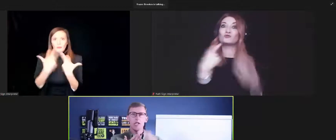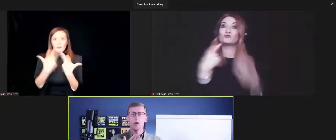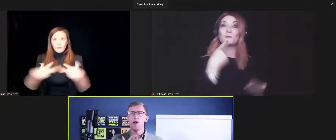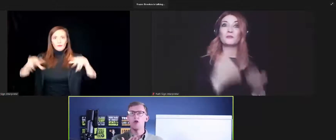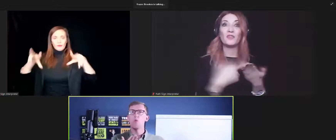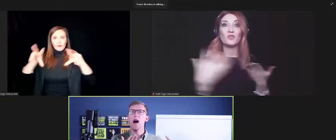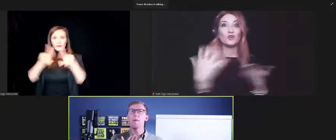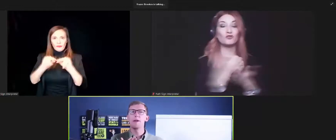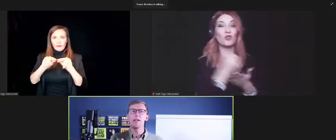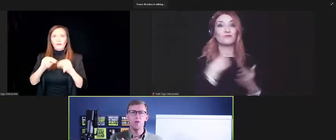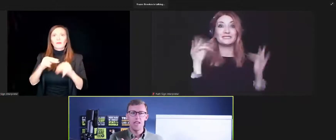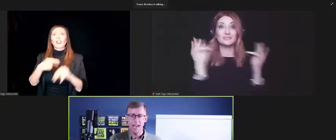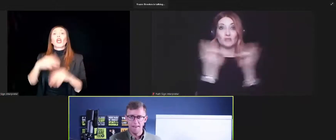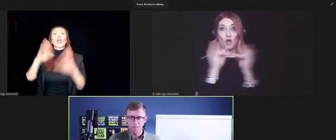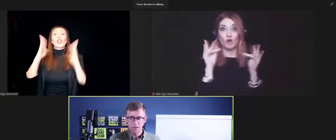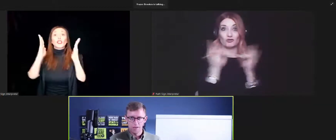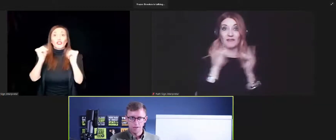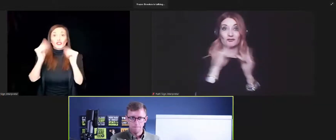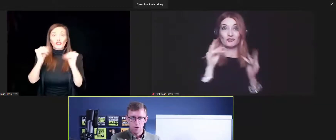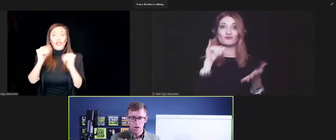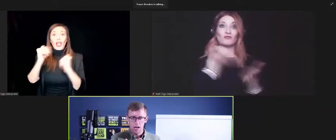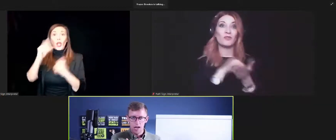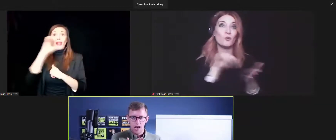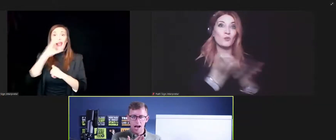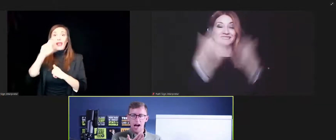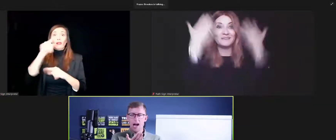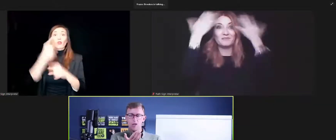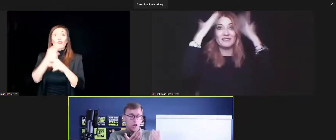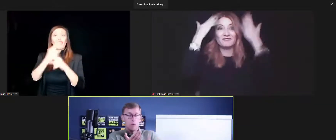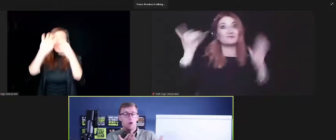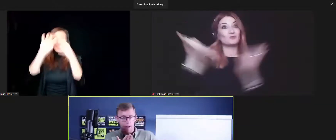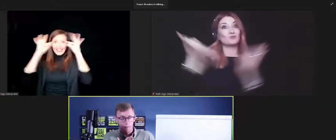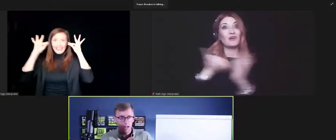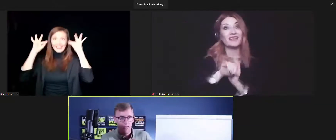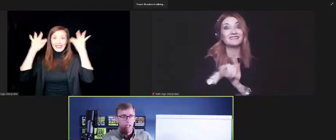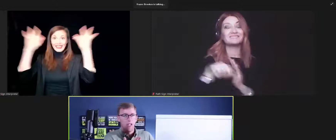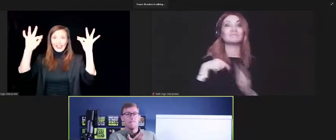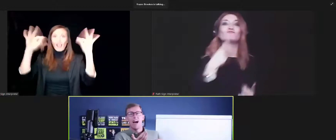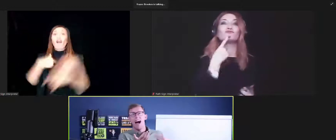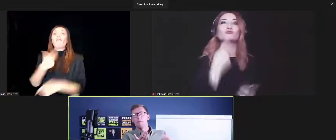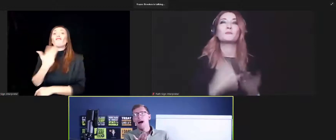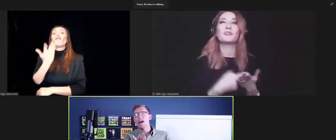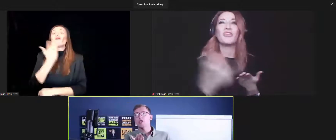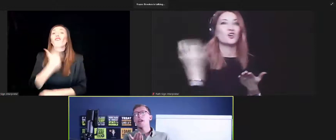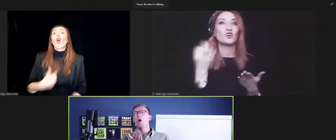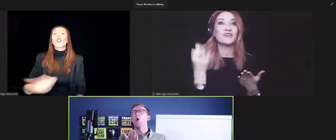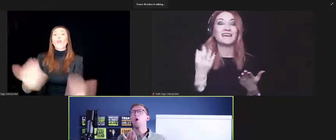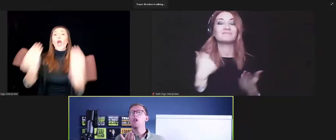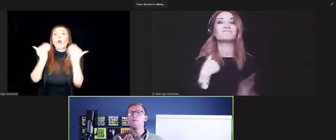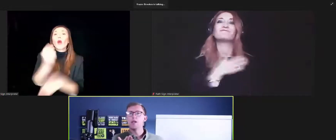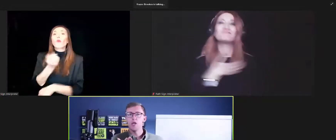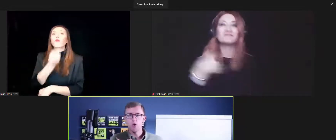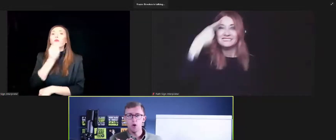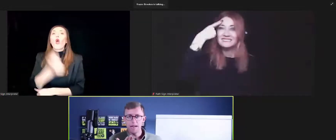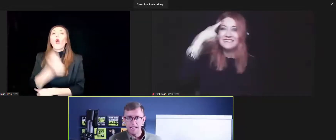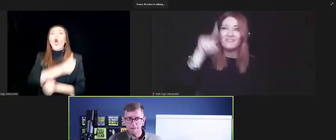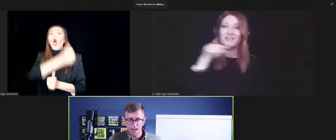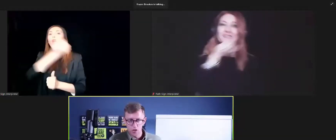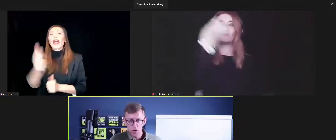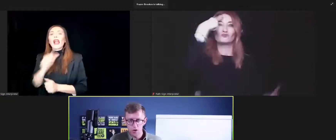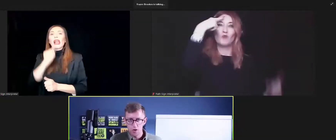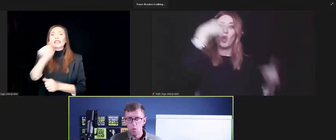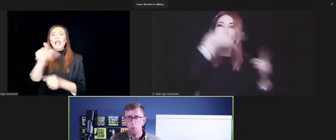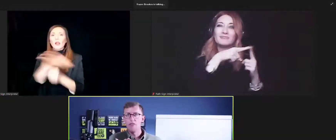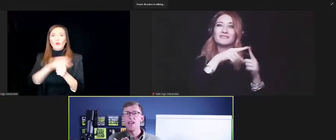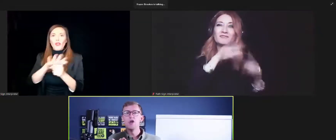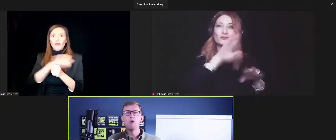wanted to wish you Happy New Year to you and your family. I'm asking all of my social media